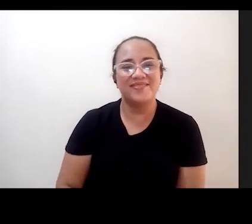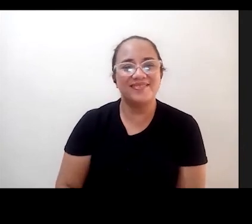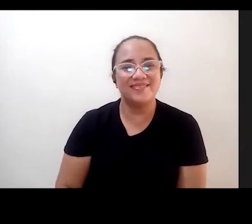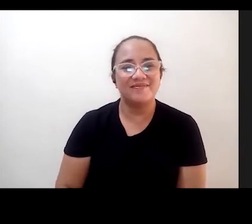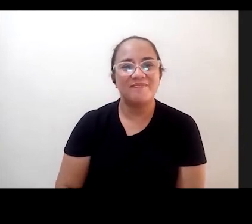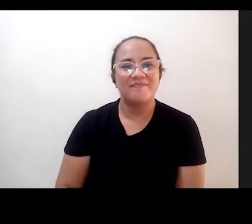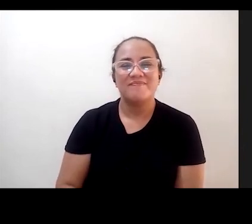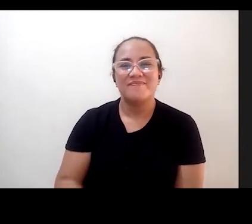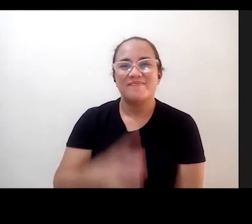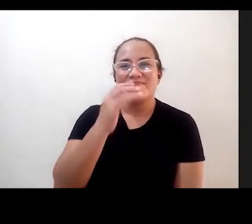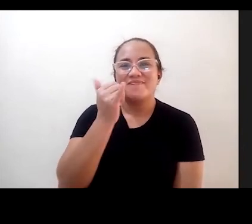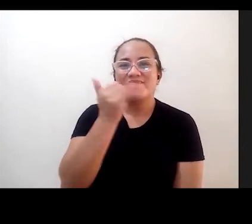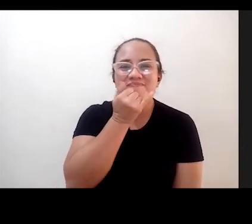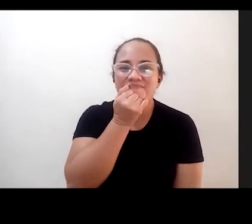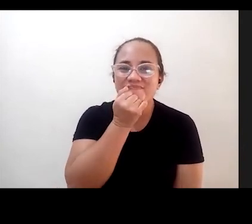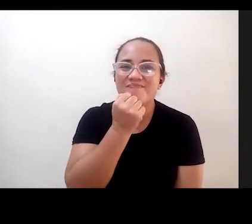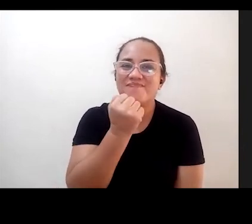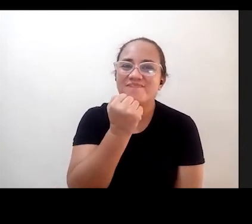wrong thing.